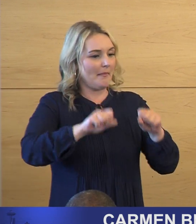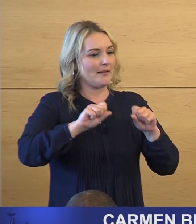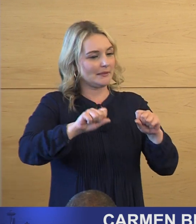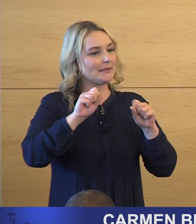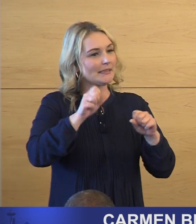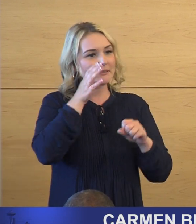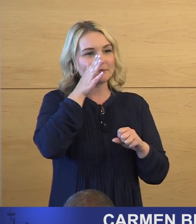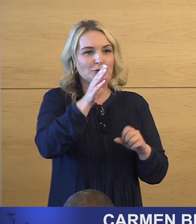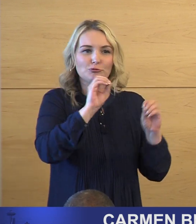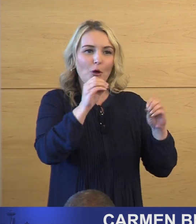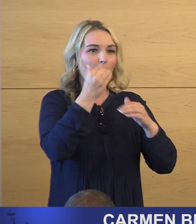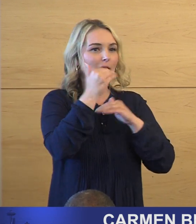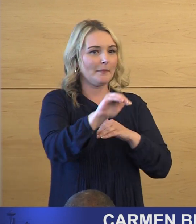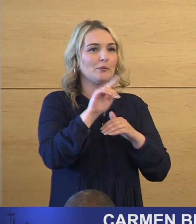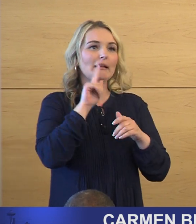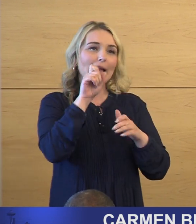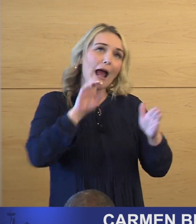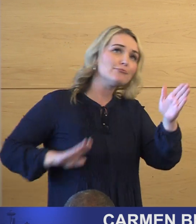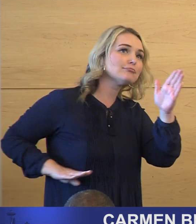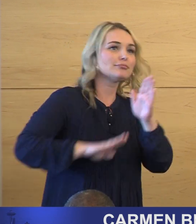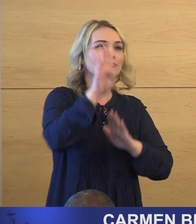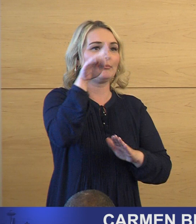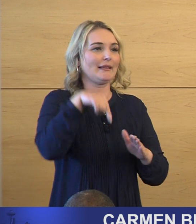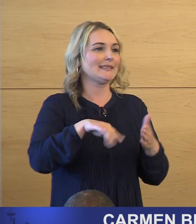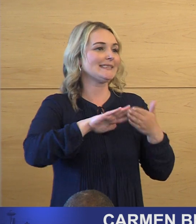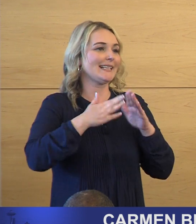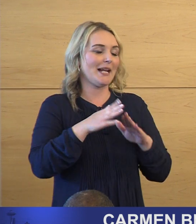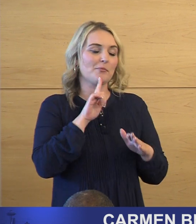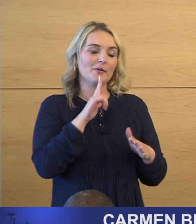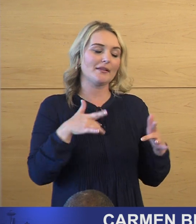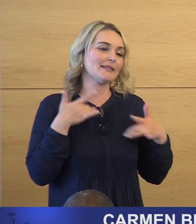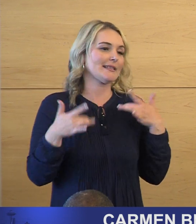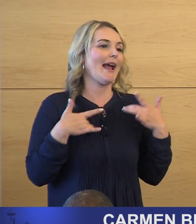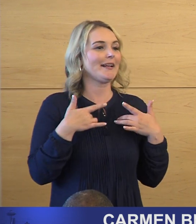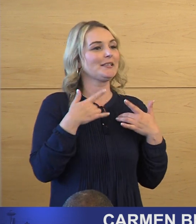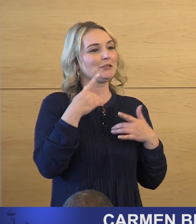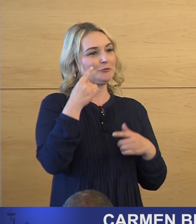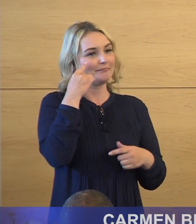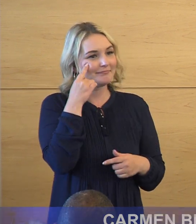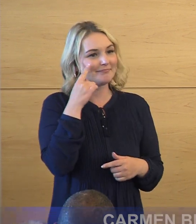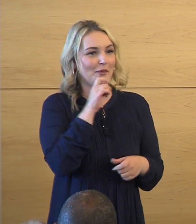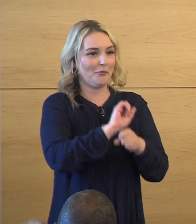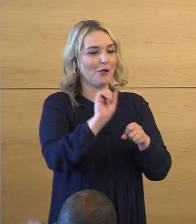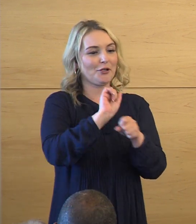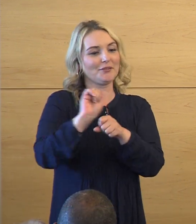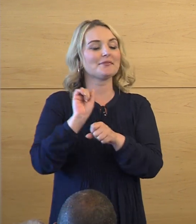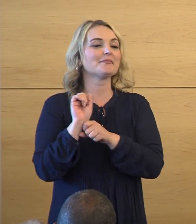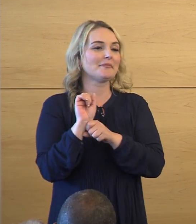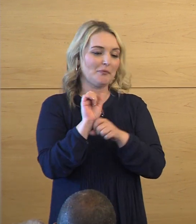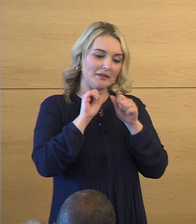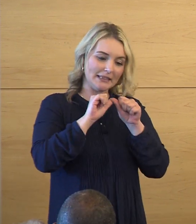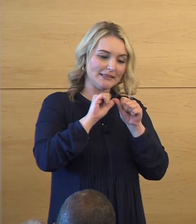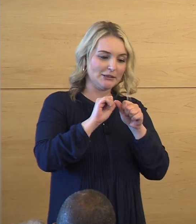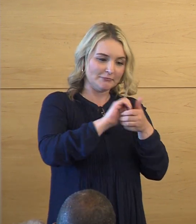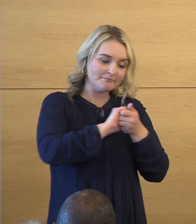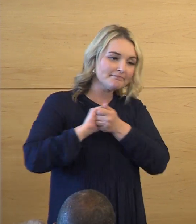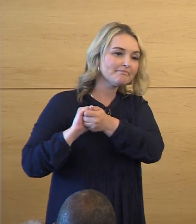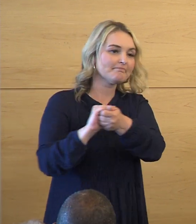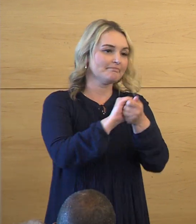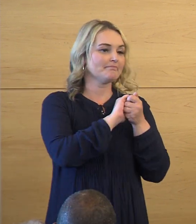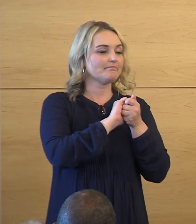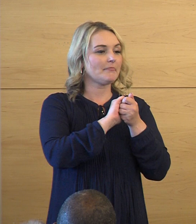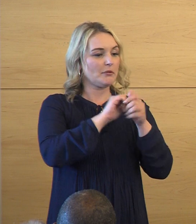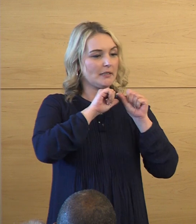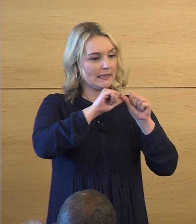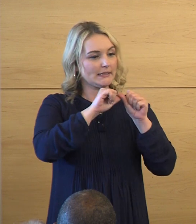where we can take this organization and this city. And I'm so excited to get the work done. We will continue to work together. We will continue